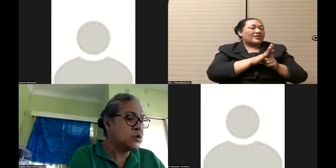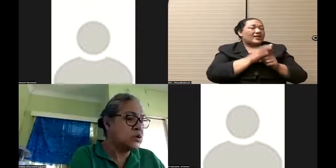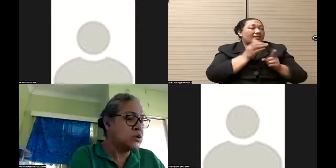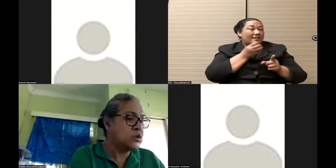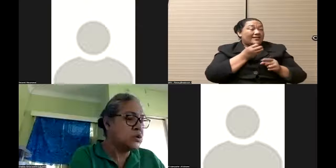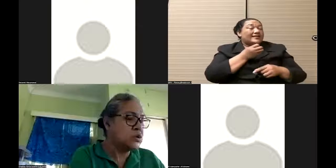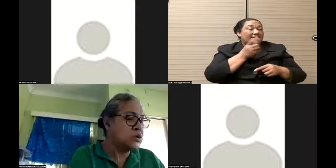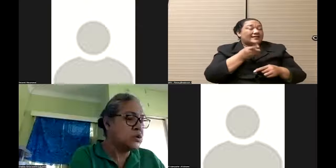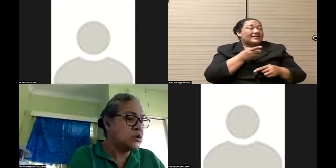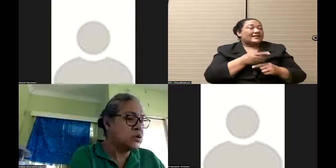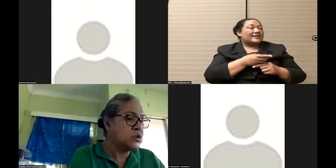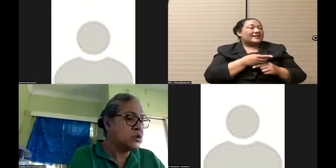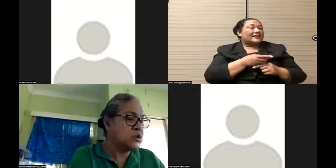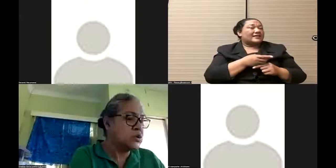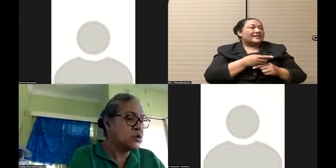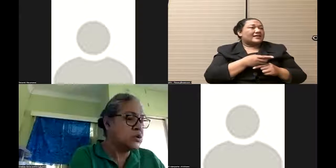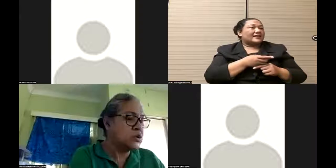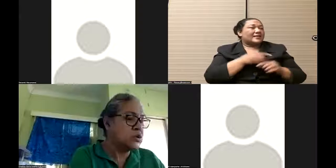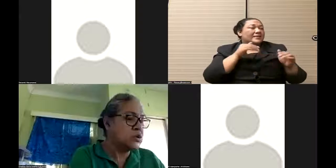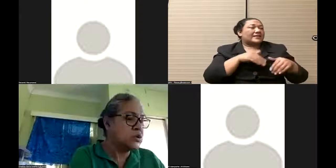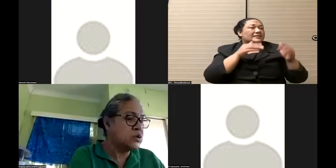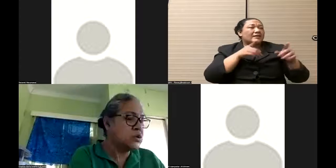disability in the monitoring and evaluation of the work,